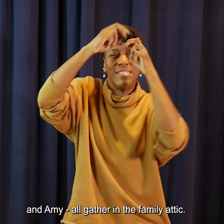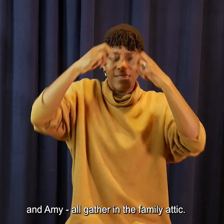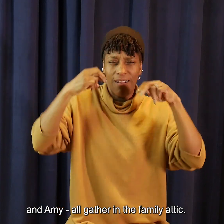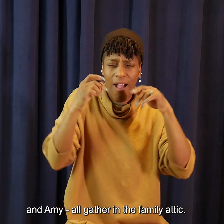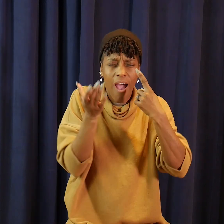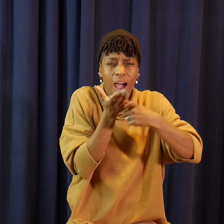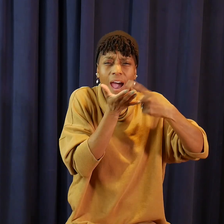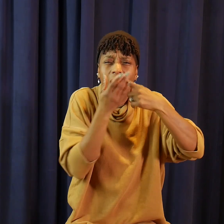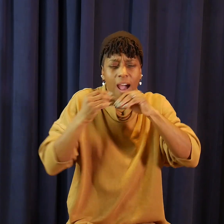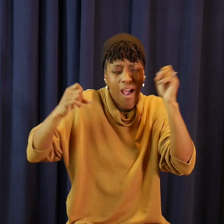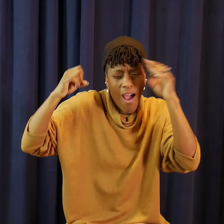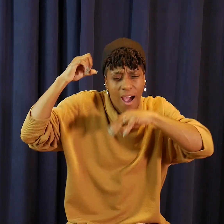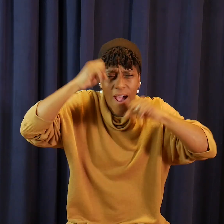attic,